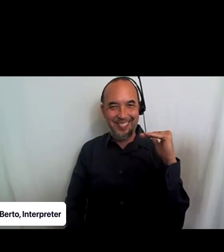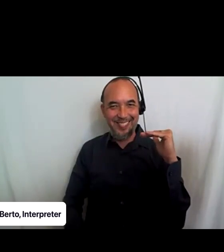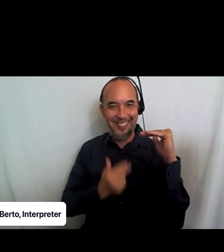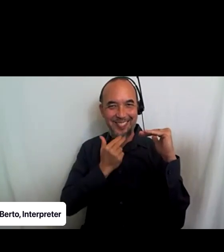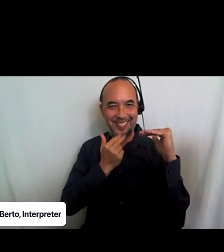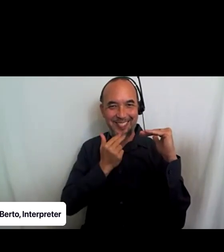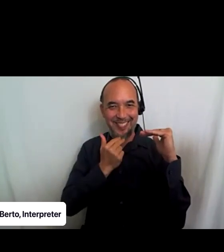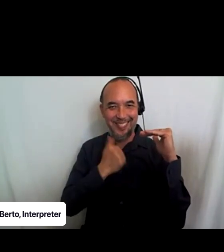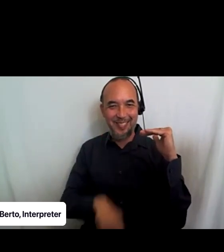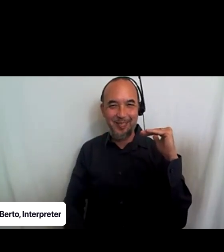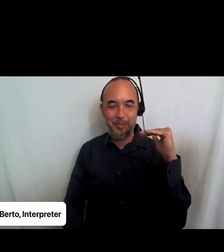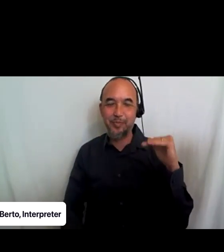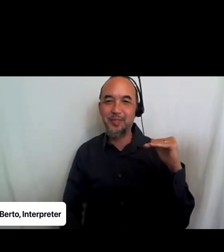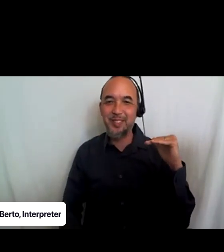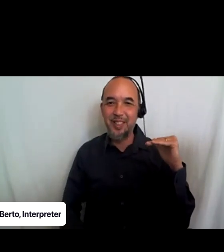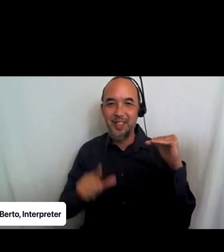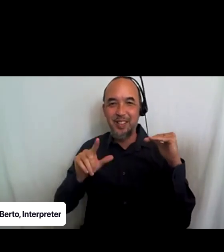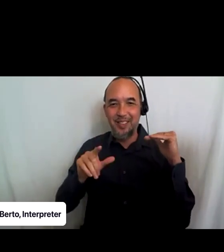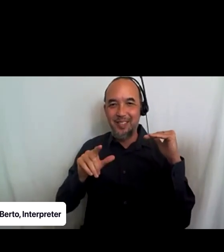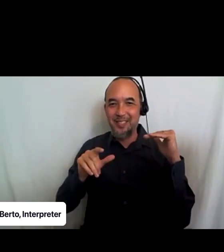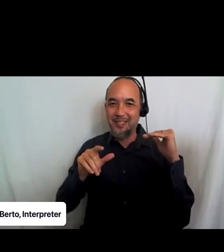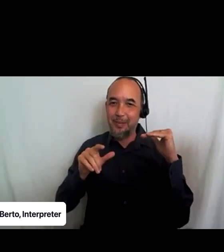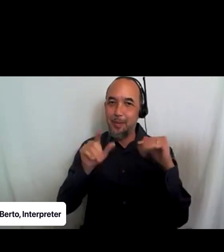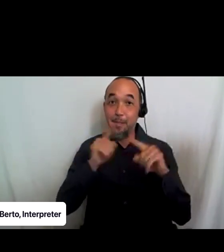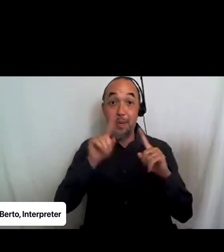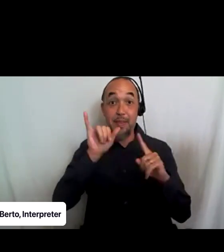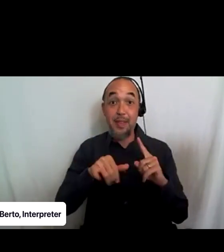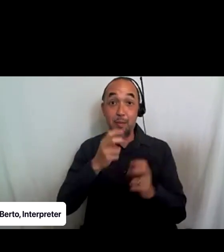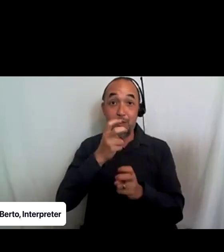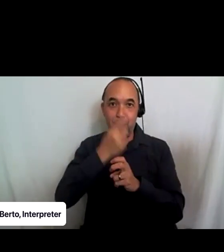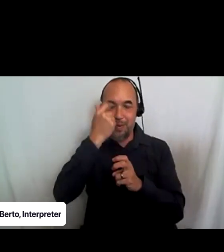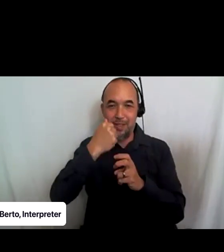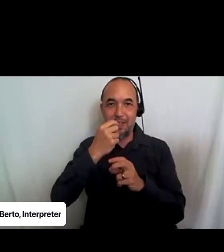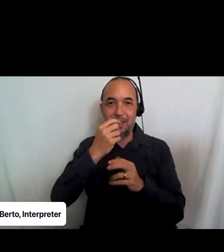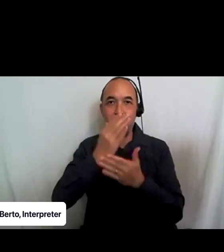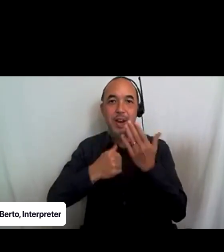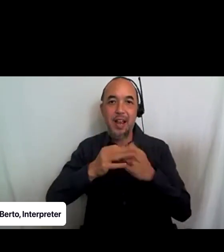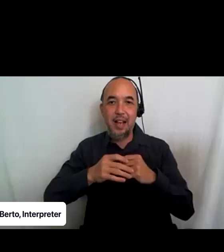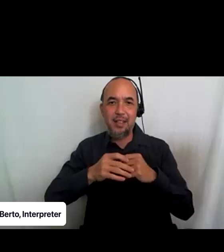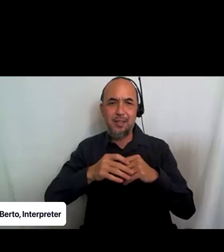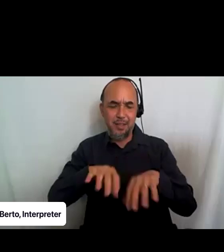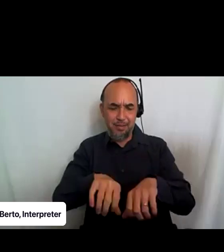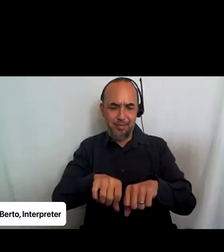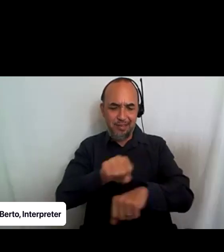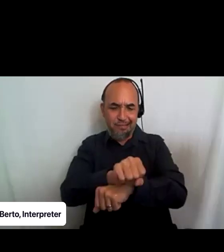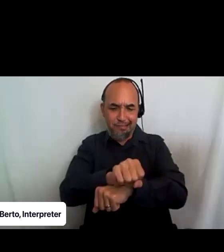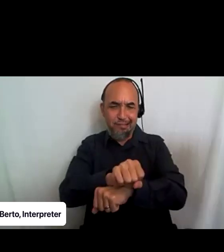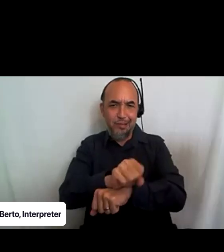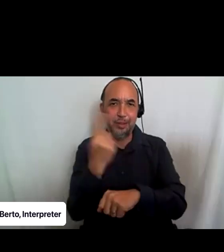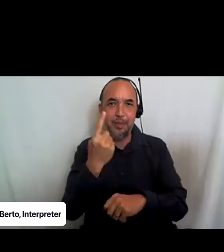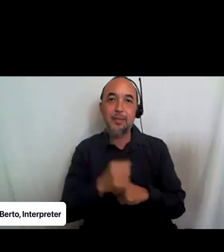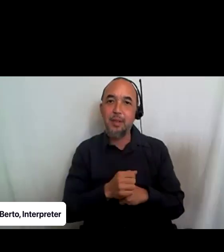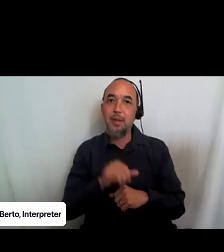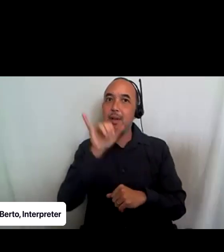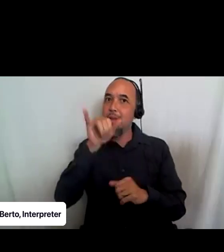of Christian's knee. But that was hard for them because they had their hands tied, or they had their hands like in a clasp. So that was a